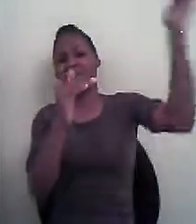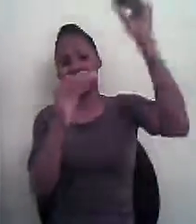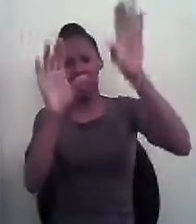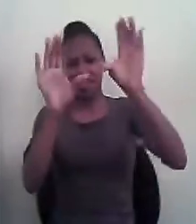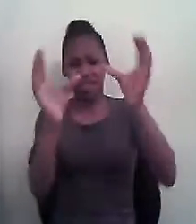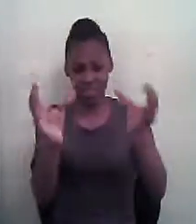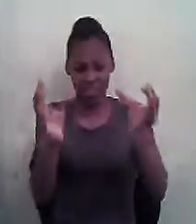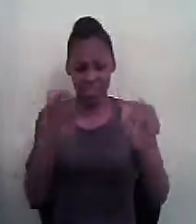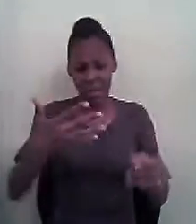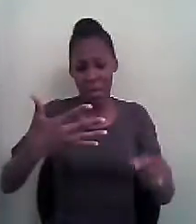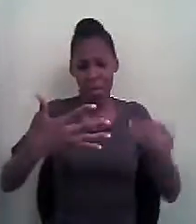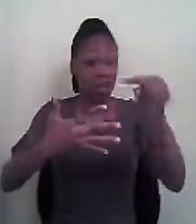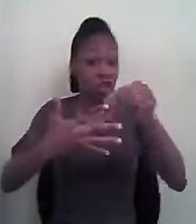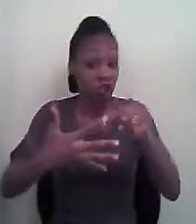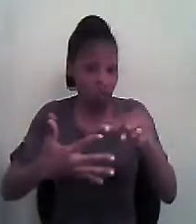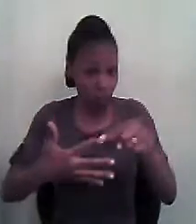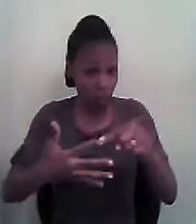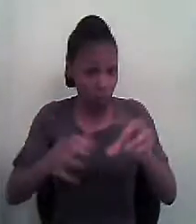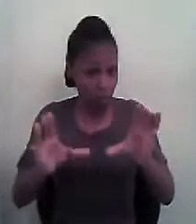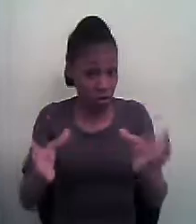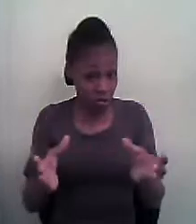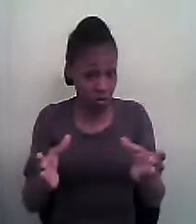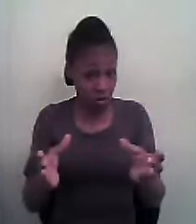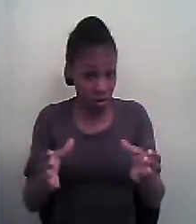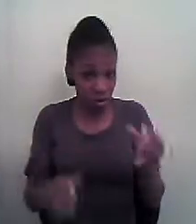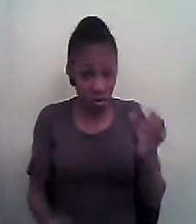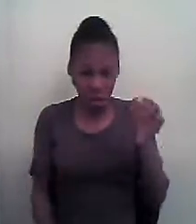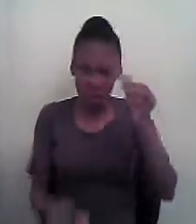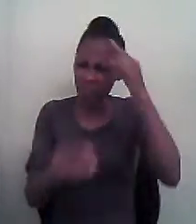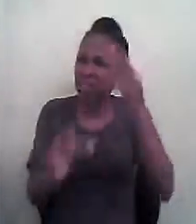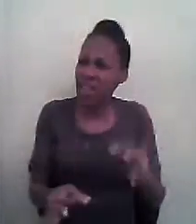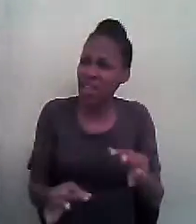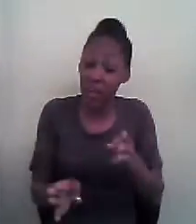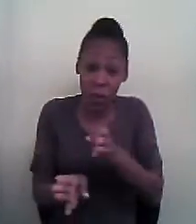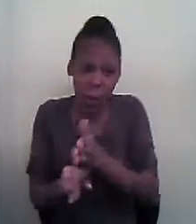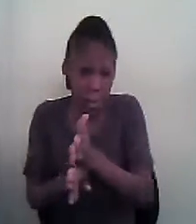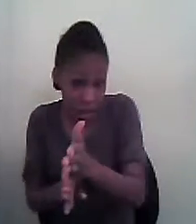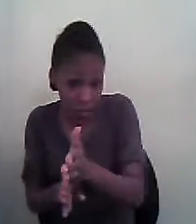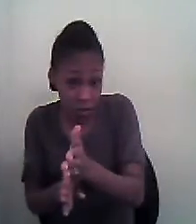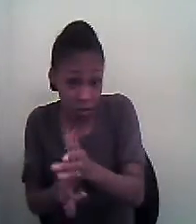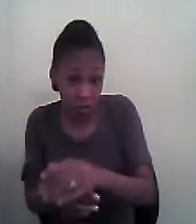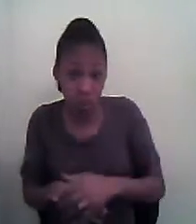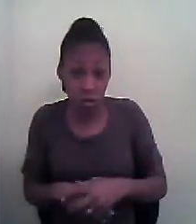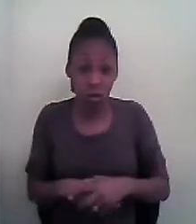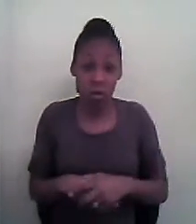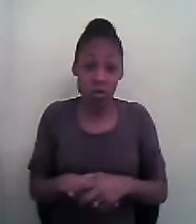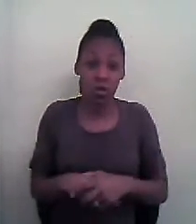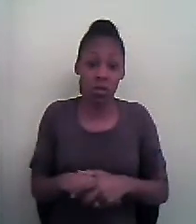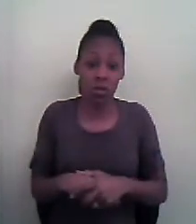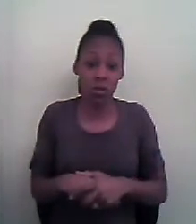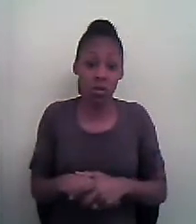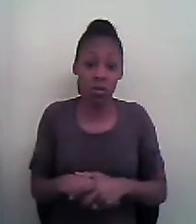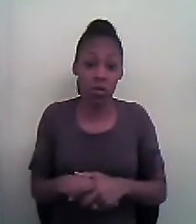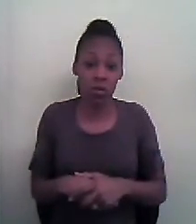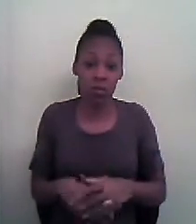students thinking about deciding on a major for their academic career. And I'm teaching a similar class, a